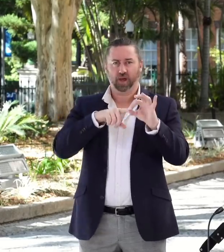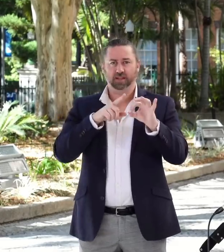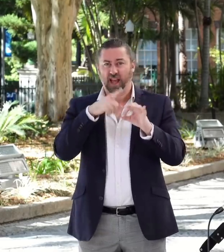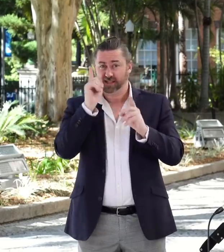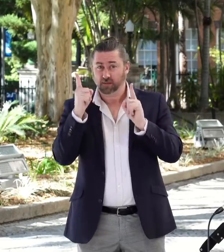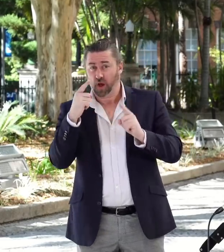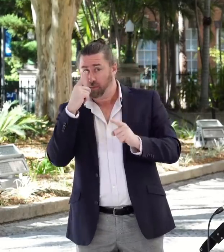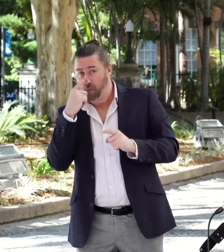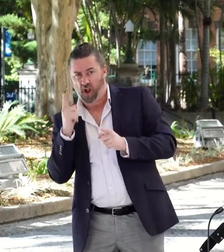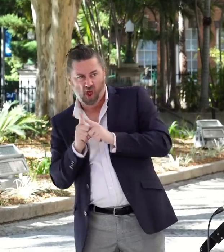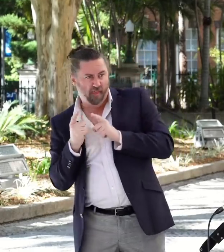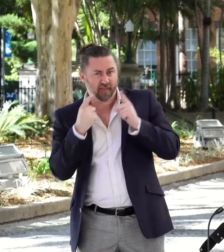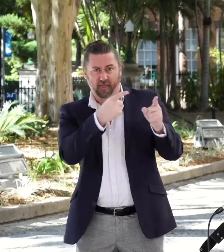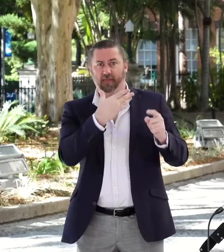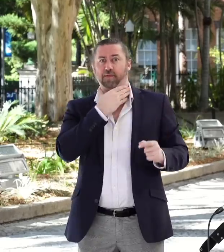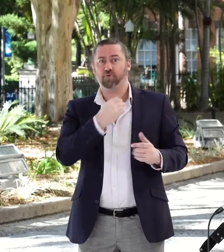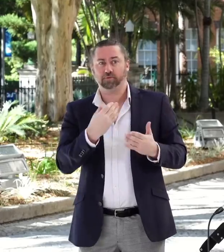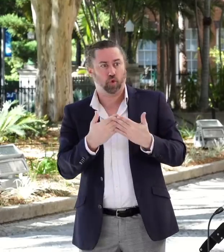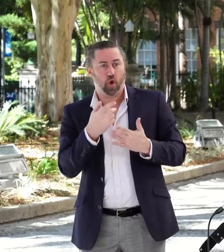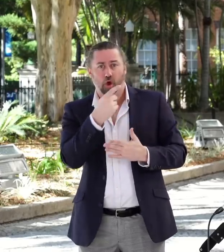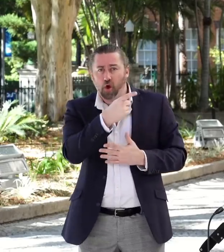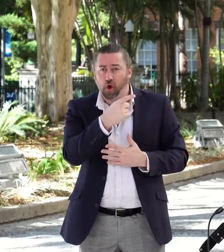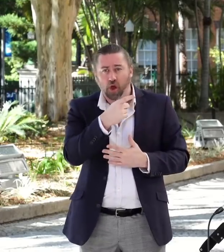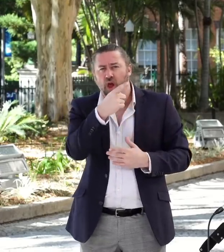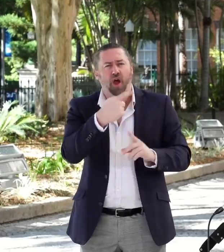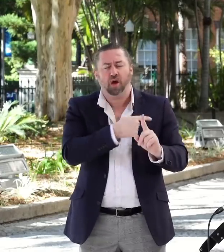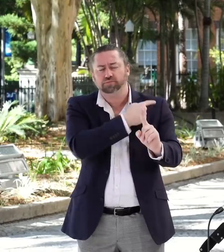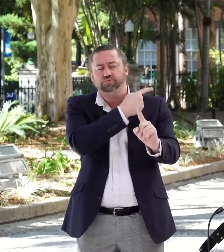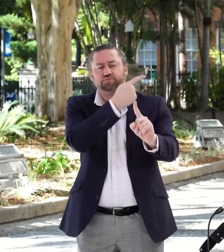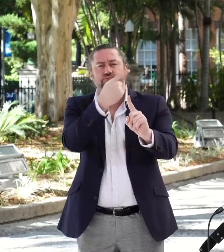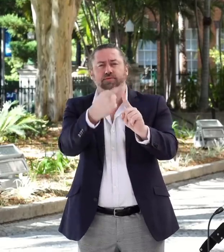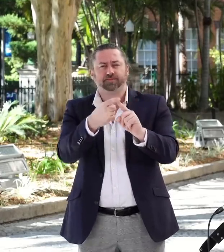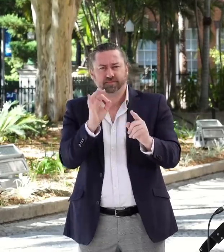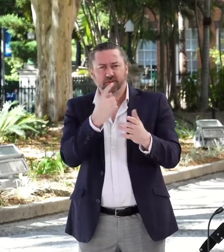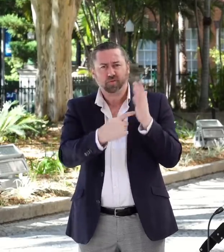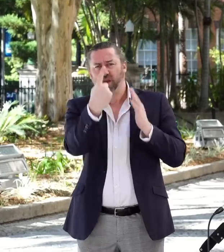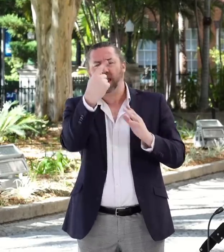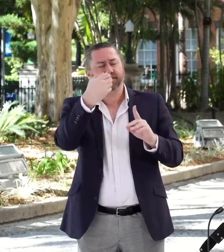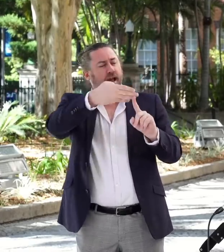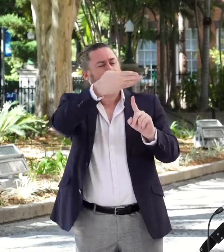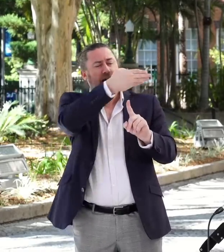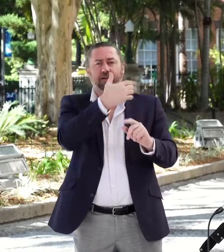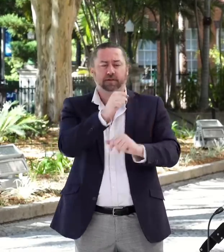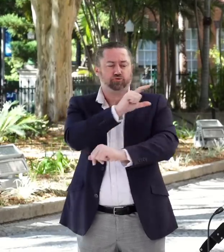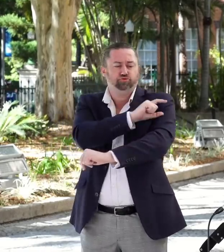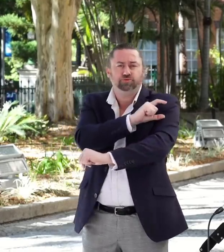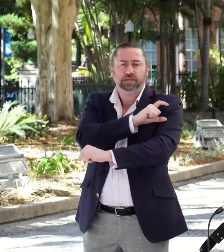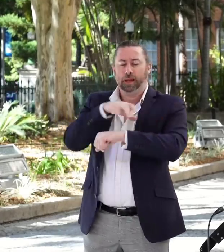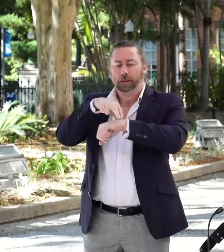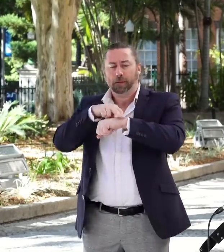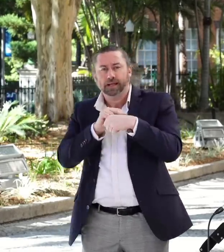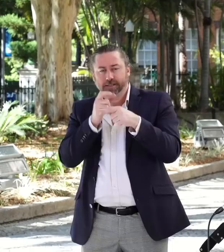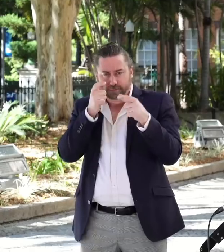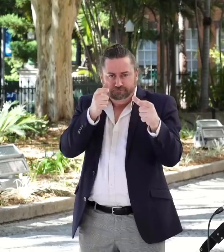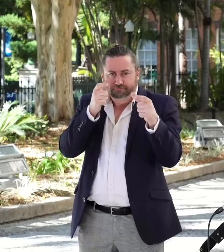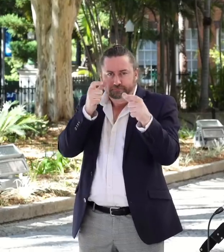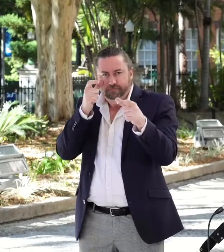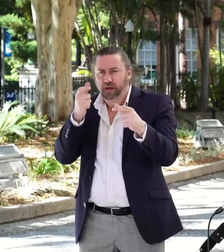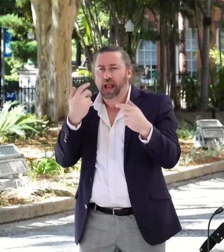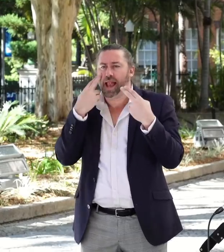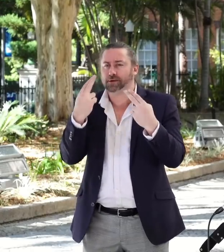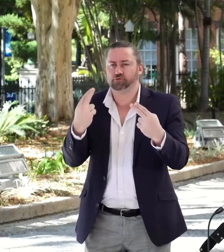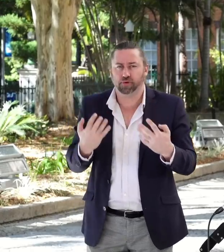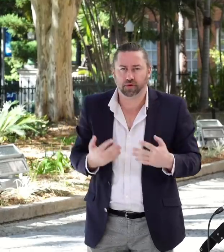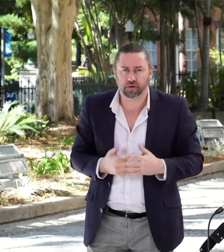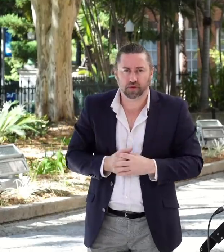that she sometimes faces, and that's a long-standing arrangement for Premiers going out many years in the state. So it has been set up. It is